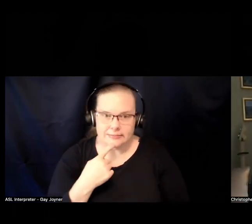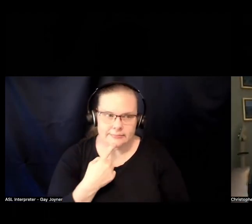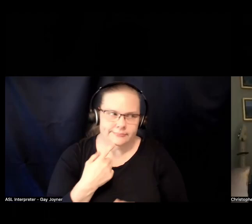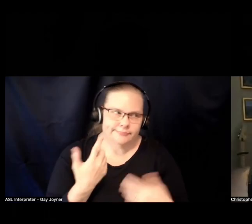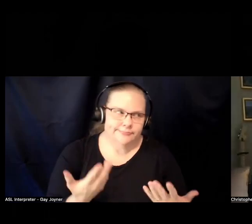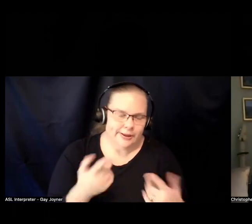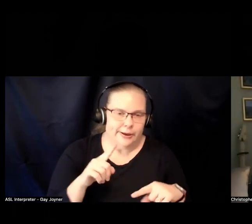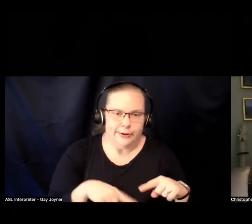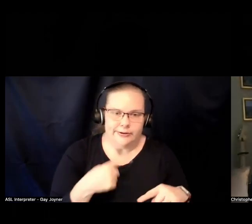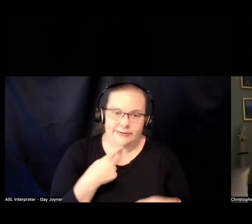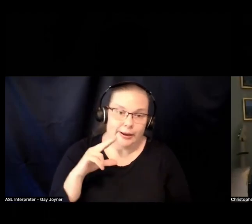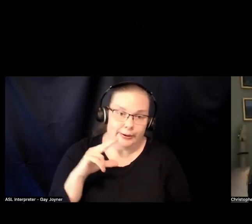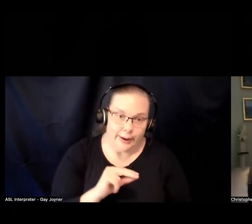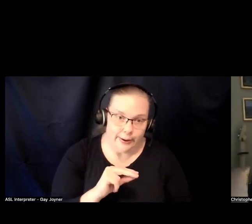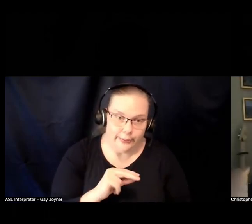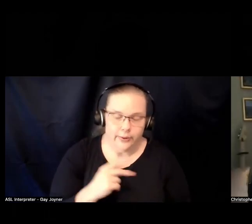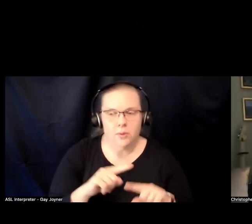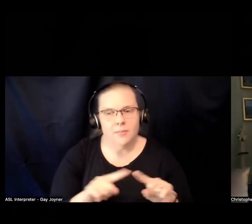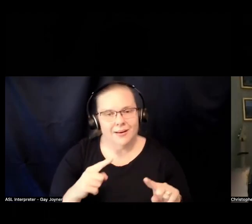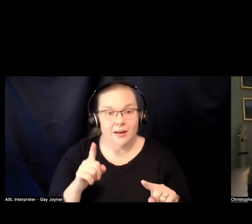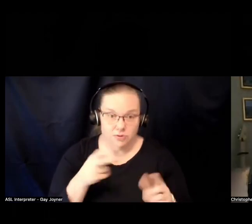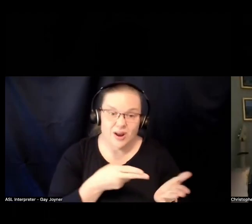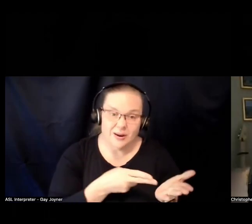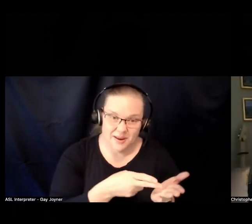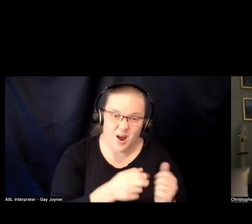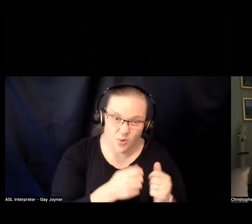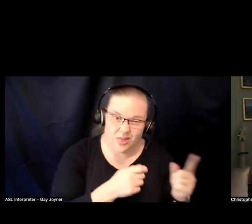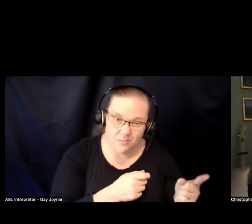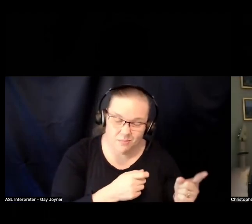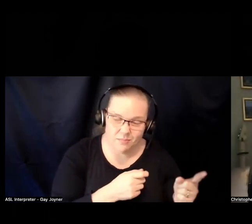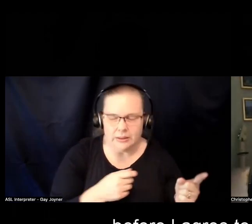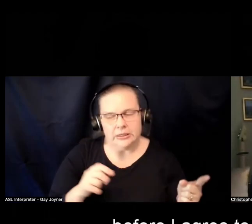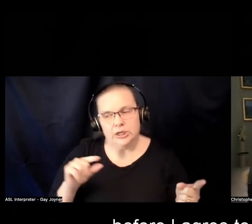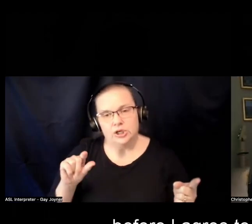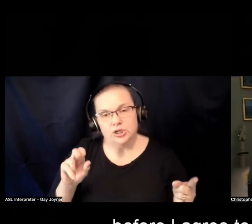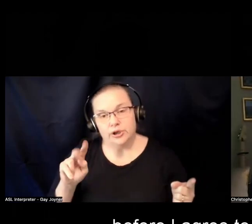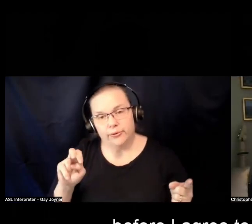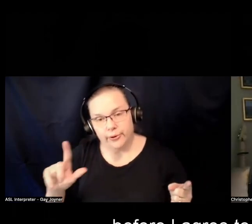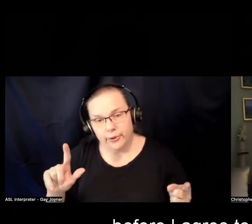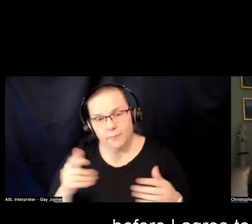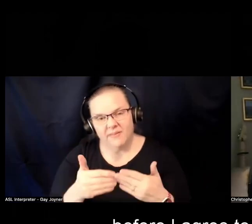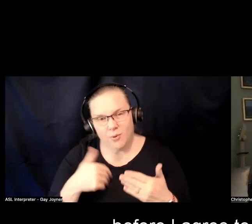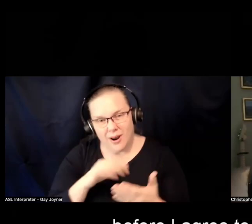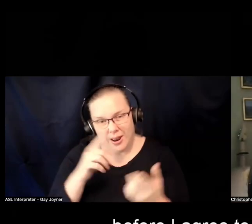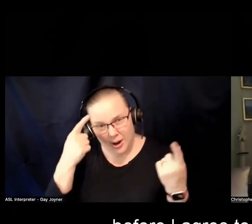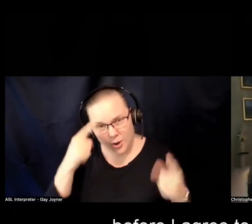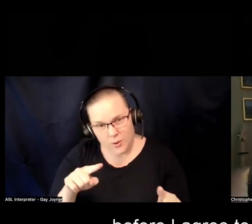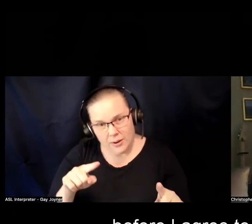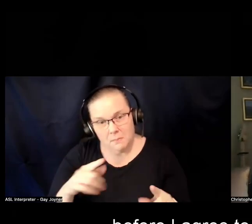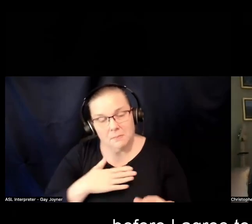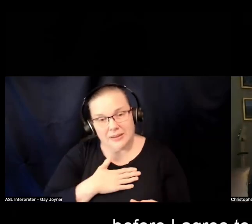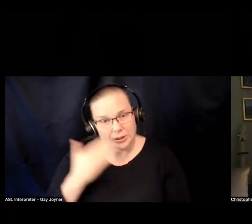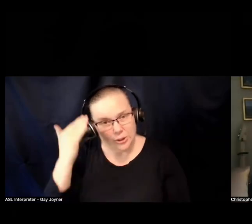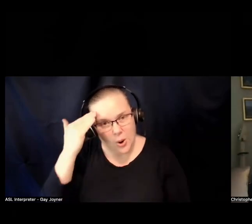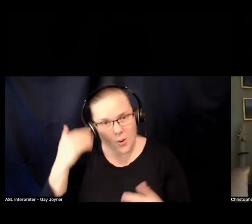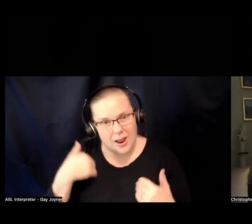I venerated the man." But she also had to be honest with him. She said, "General, before I agree to this, please know I wear